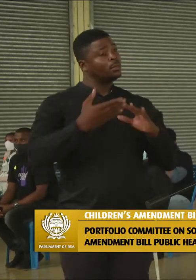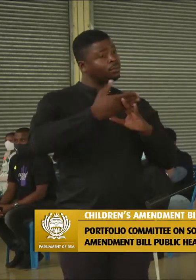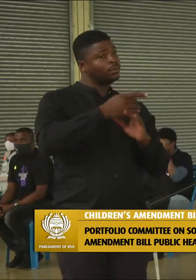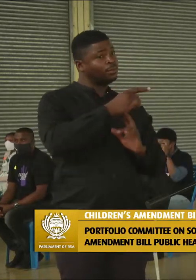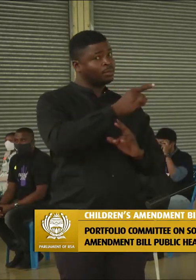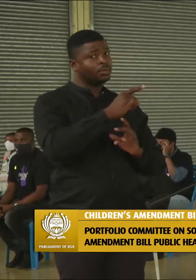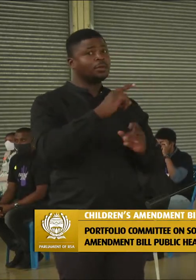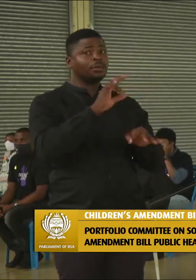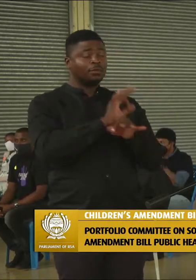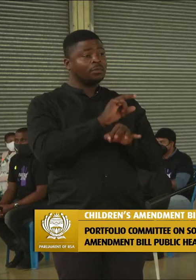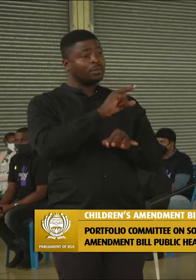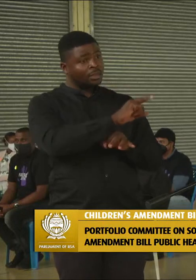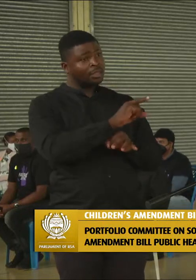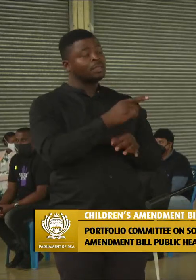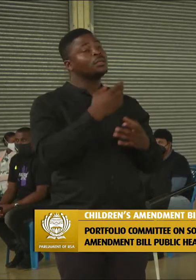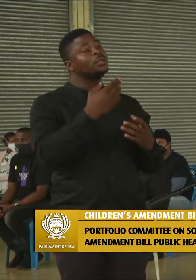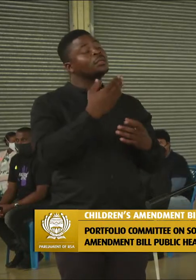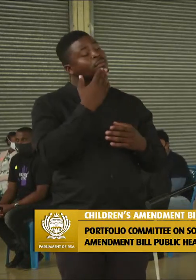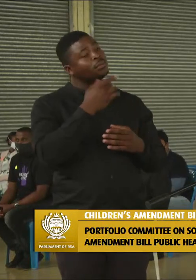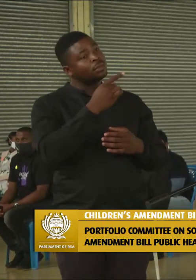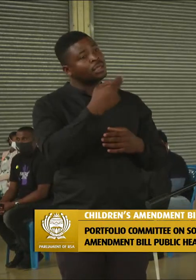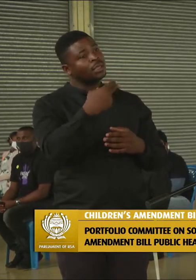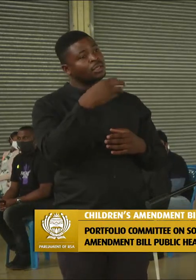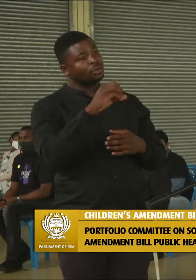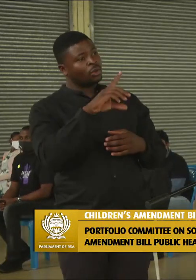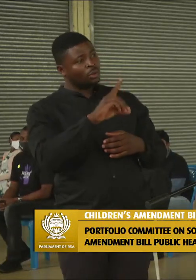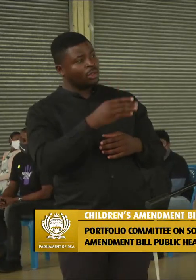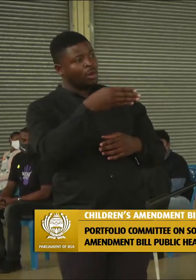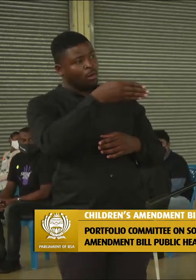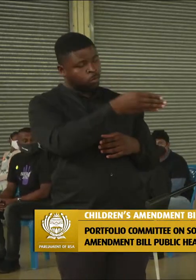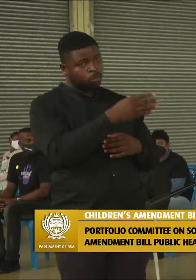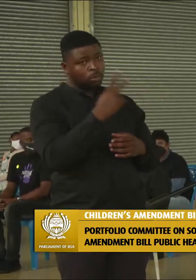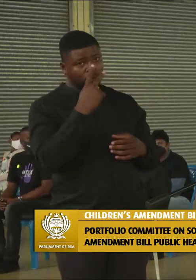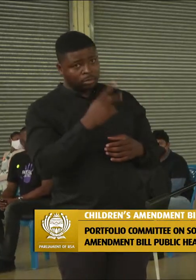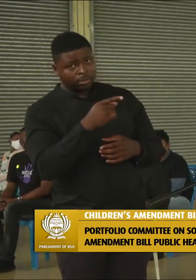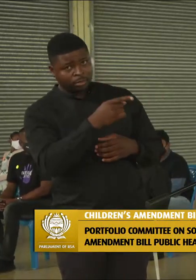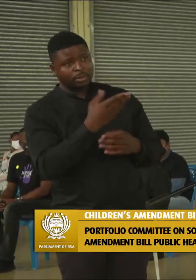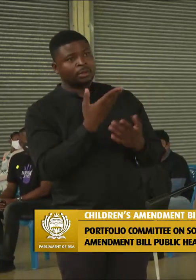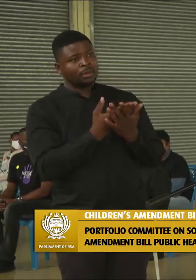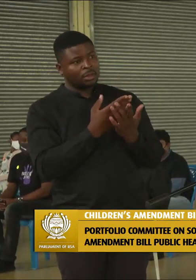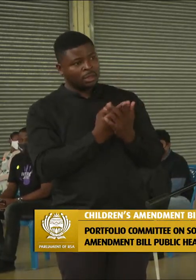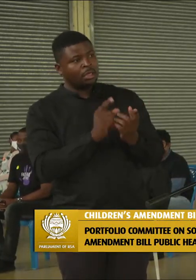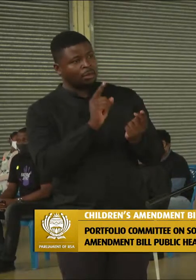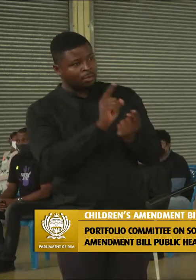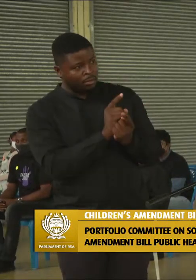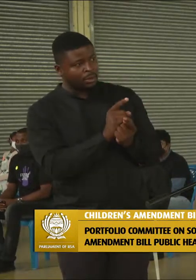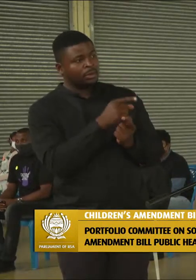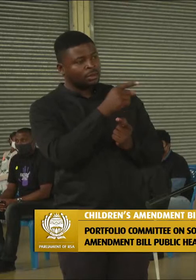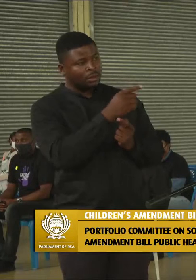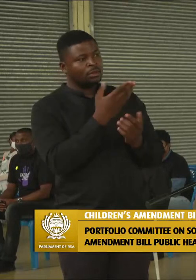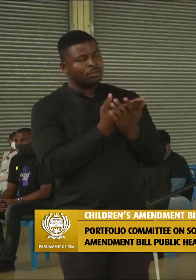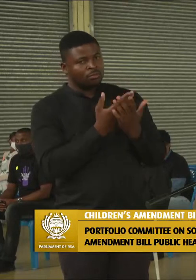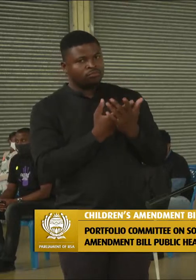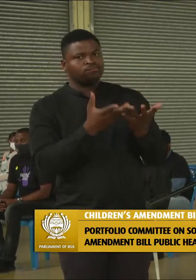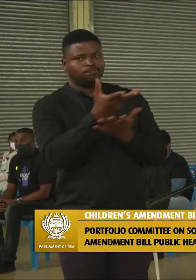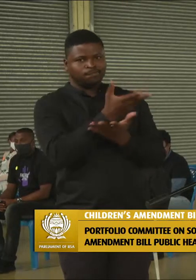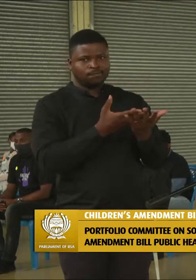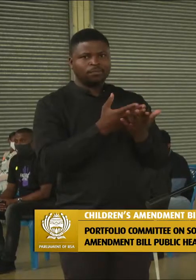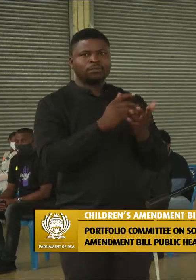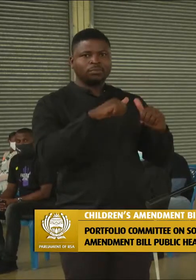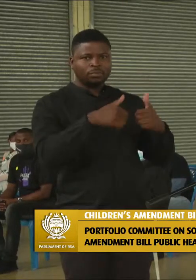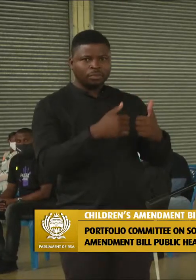nangu HOD. Yes. Reporter lo muntu lo ngoba kaloku konke lokho